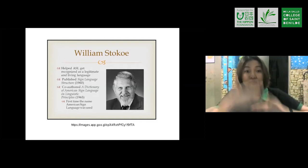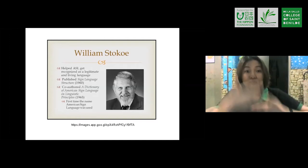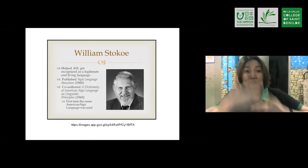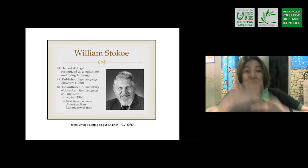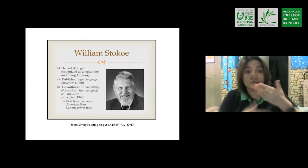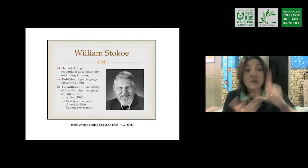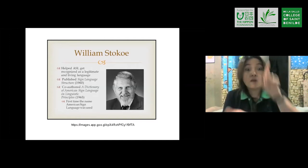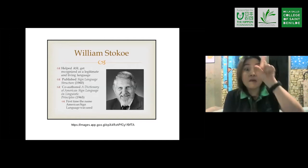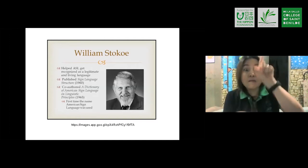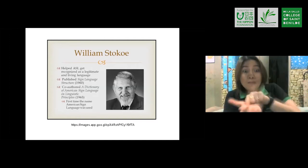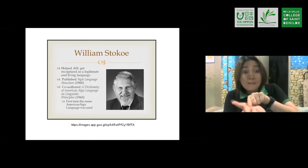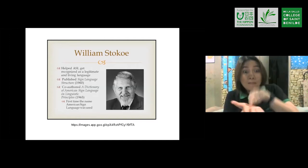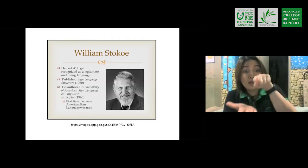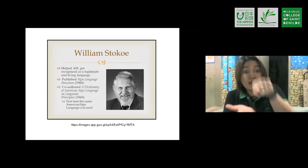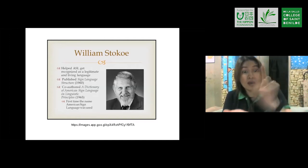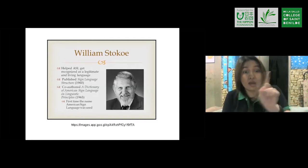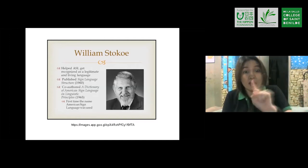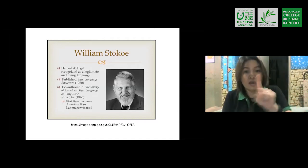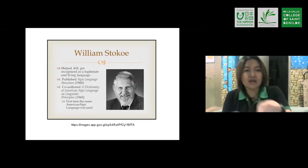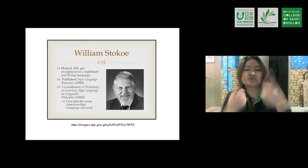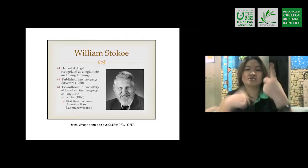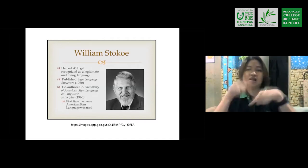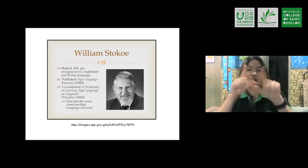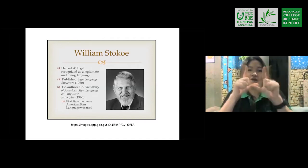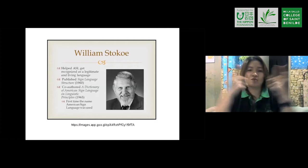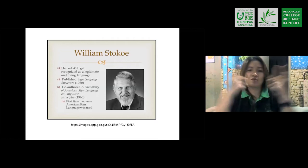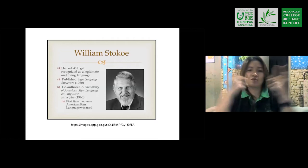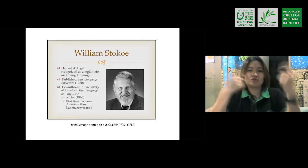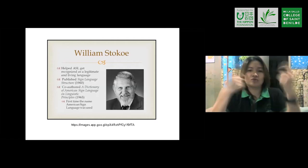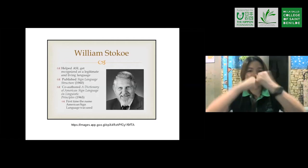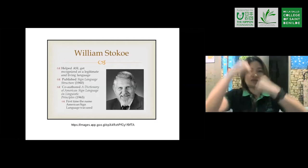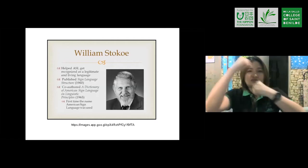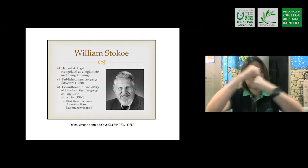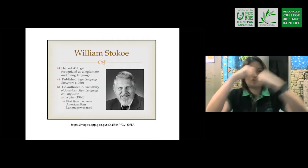so that he could recognize that it was indeed a language.